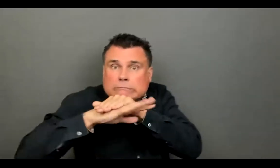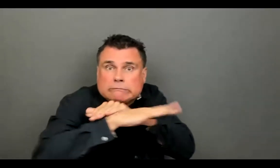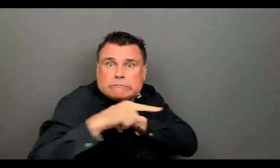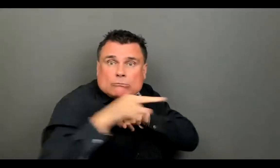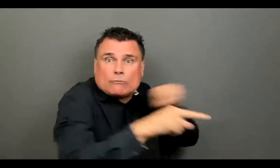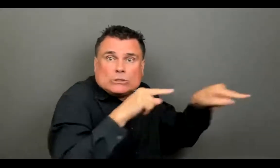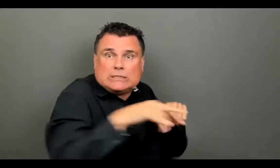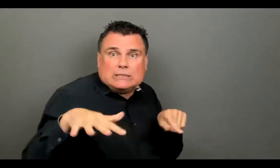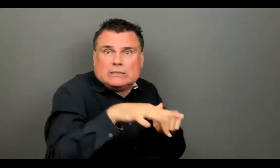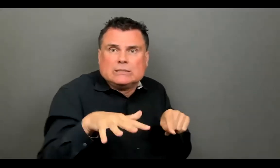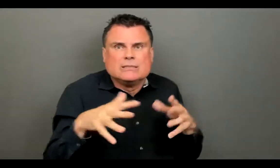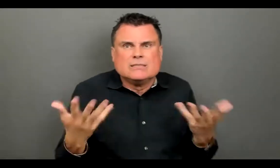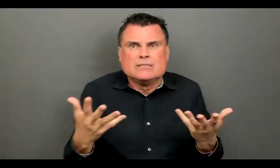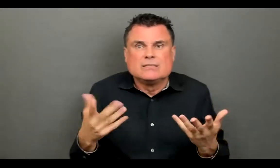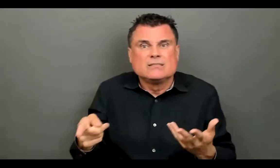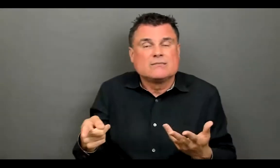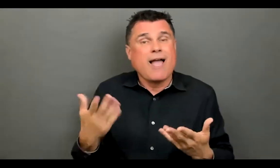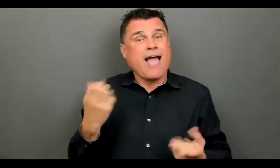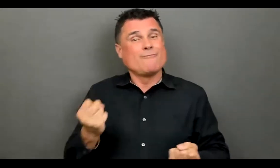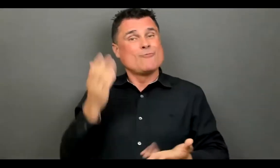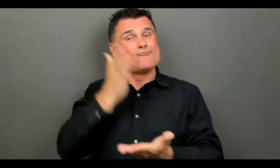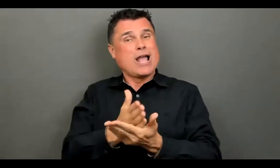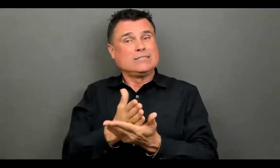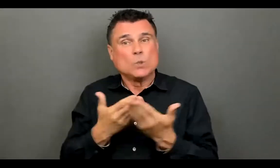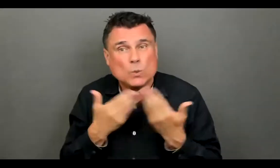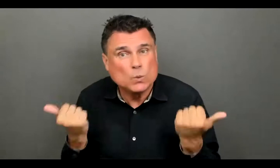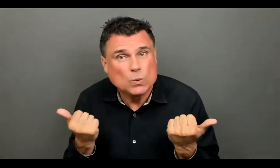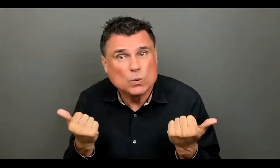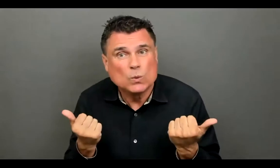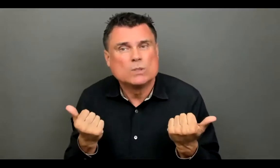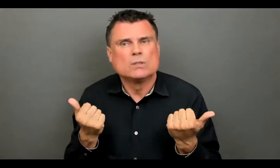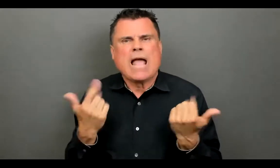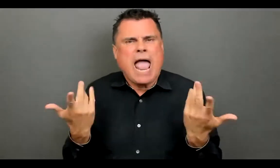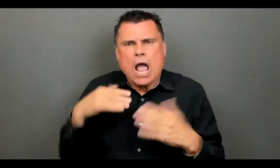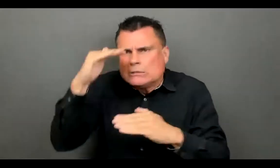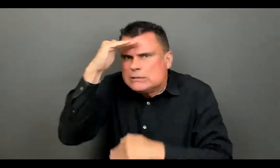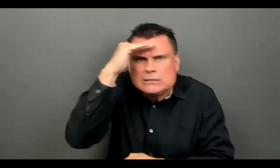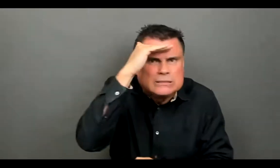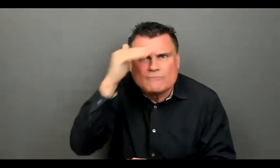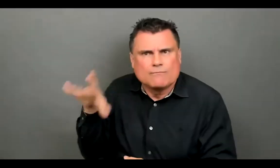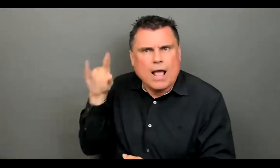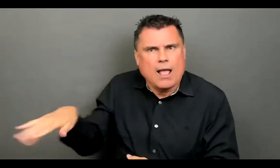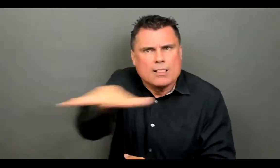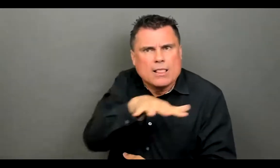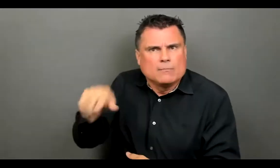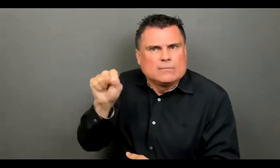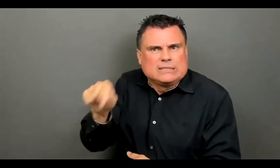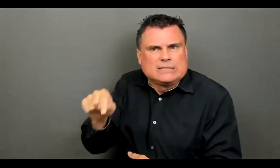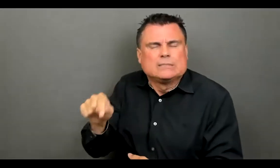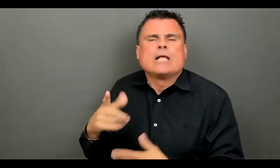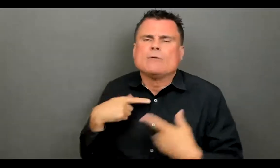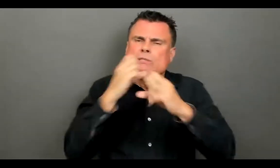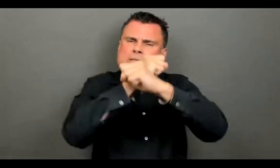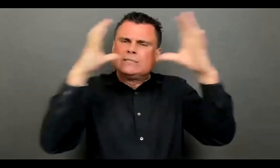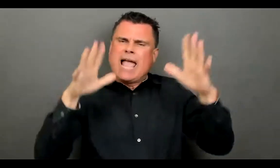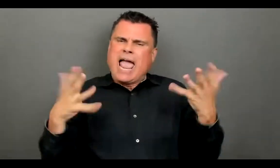are best uncovered through qualitative approaches using methods that really pull out people's first person perspectives. The other